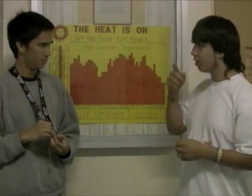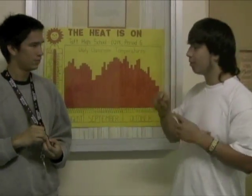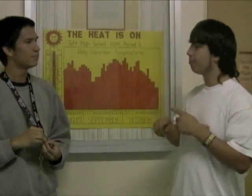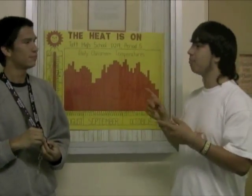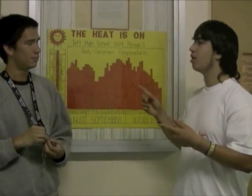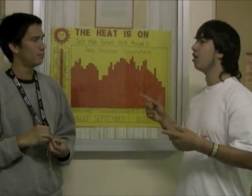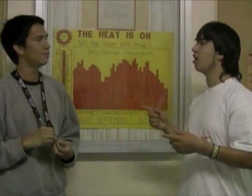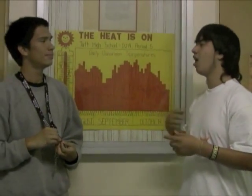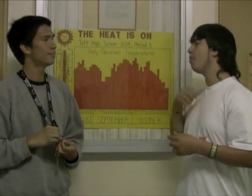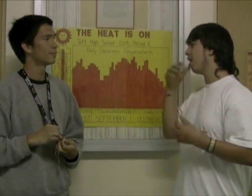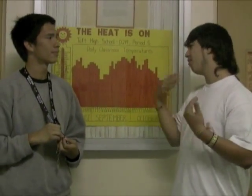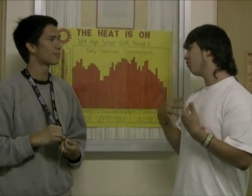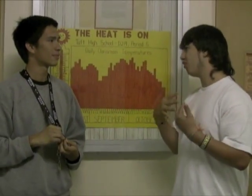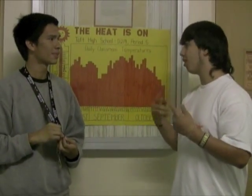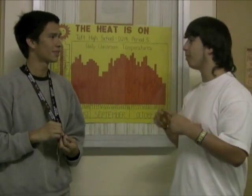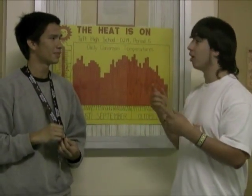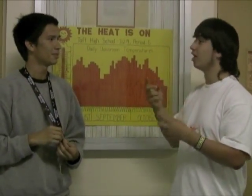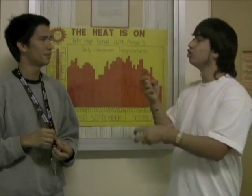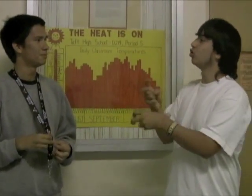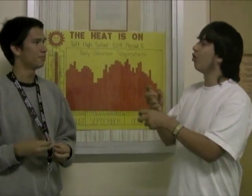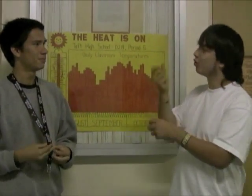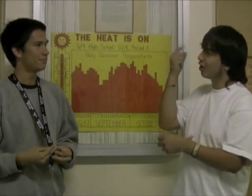not scared. But I have an interpreter.